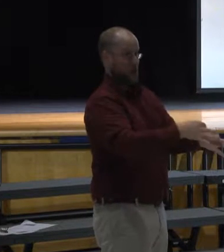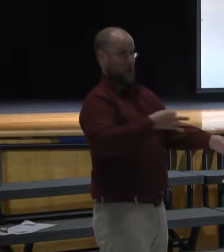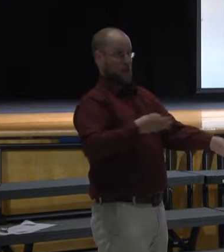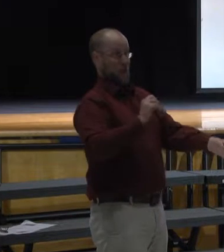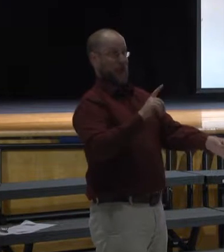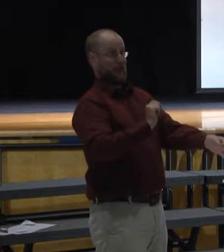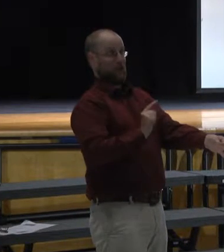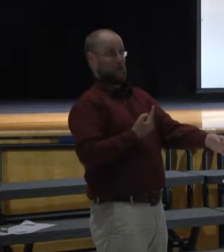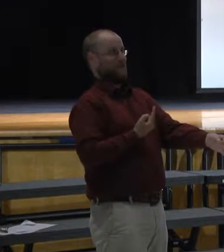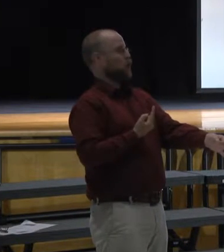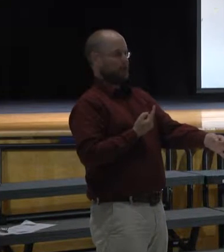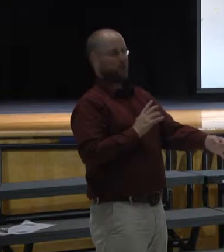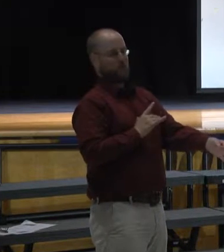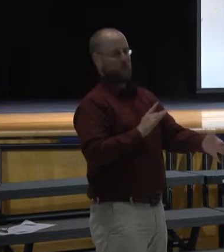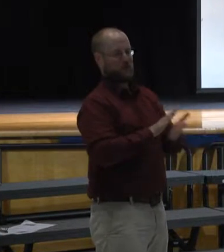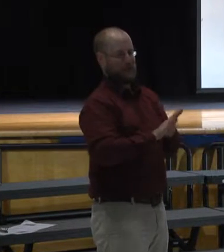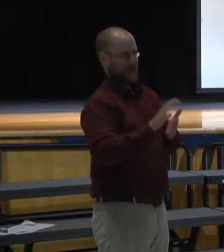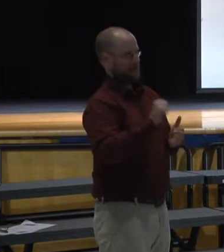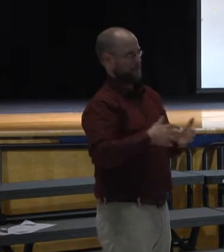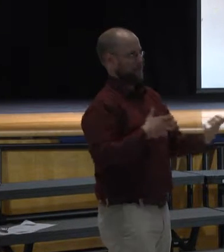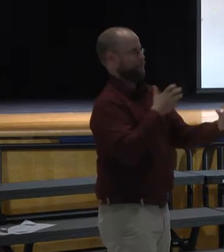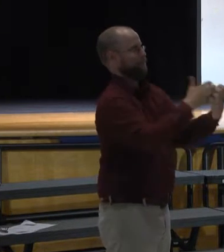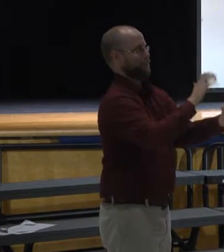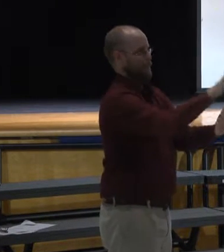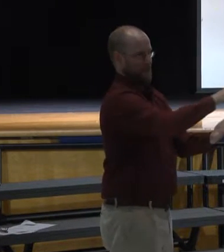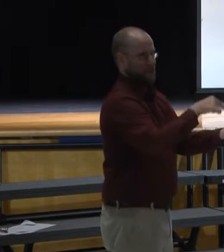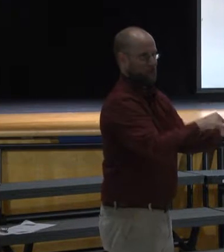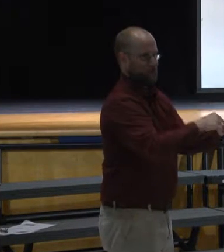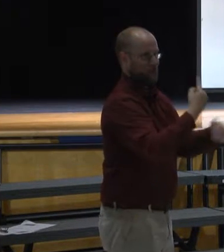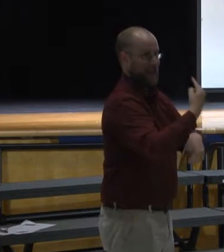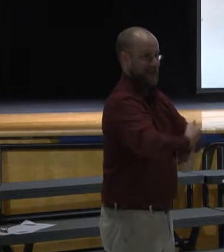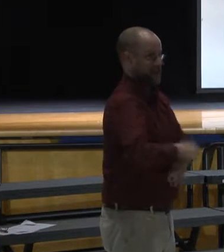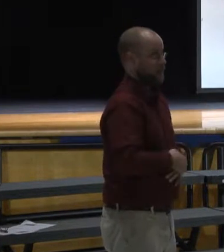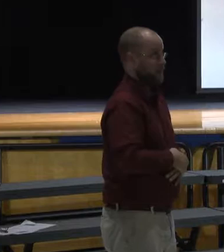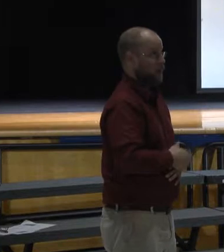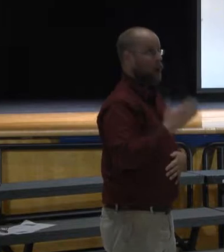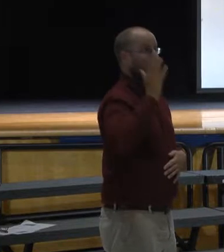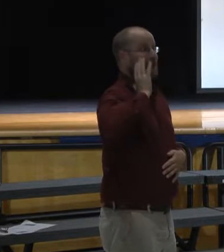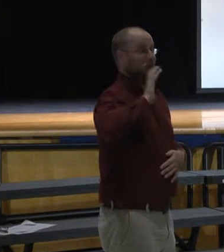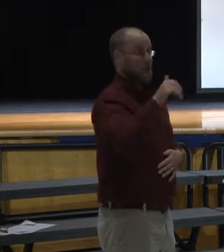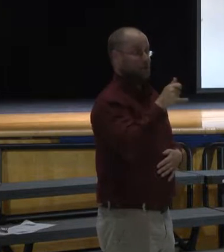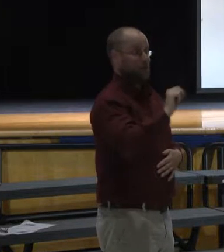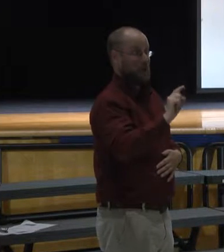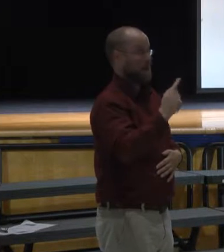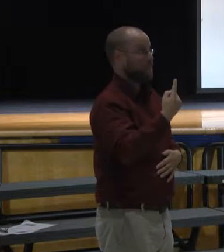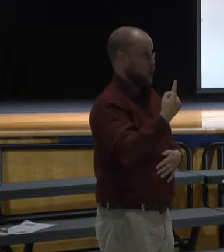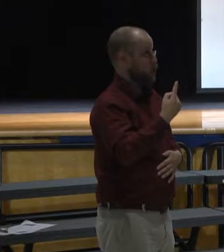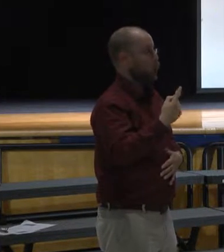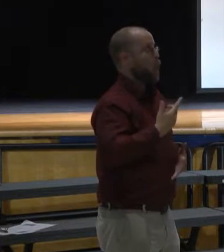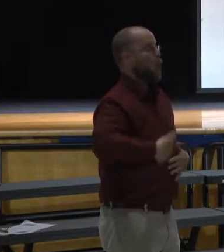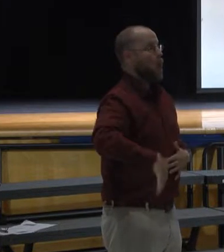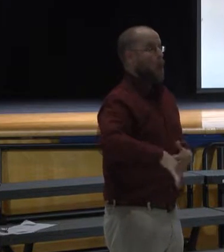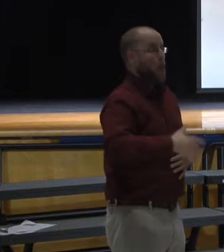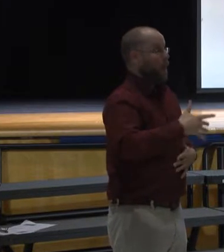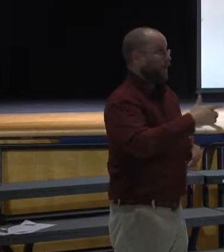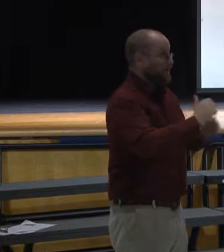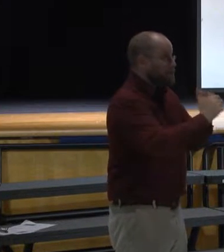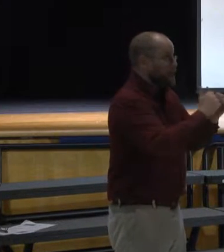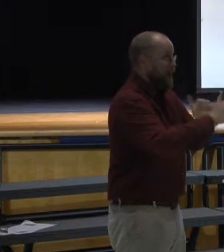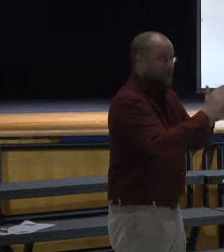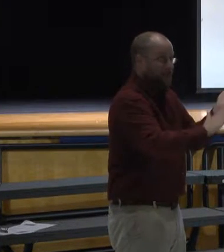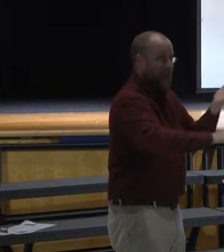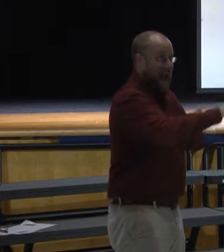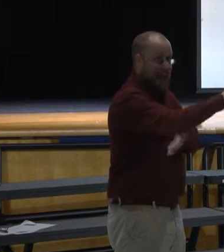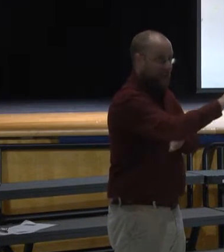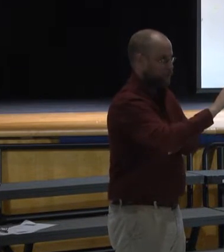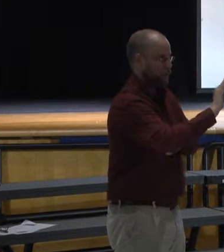you couldn't file to January 1st, and competitive schools said, we want your FAFSA done by February 1st. And you're like, my taxes aren't even done, and then you got to